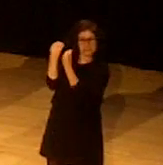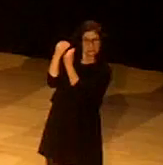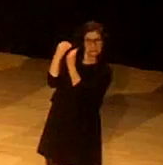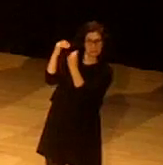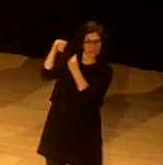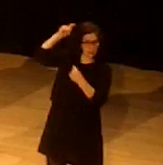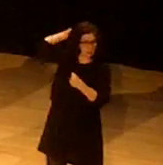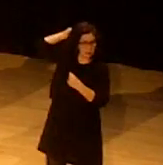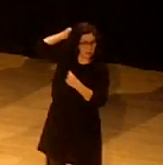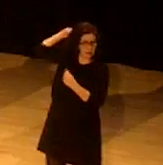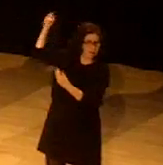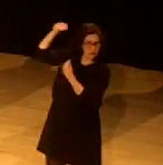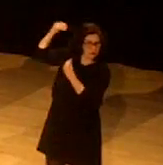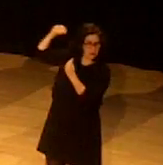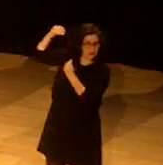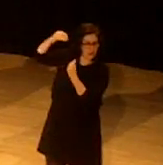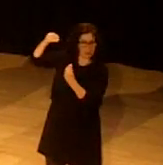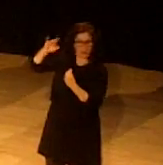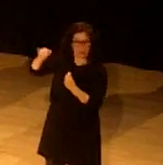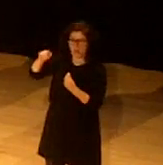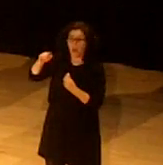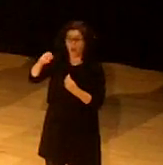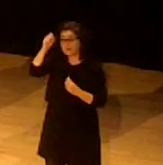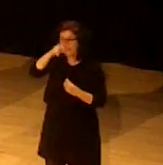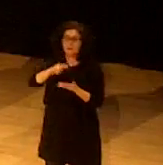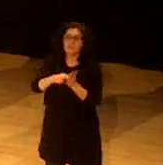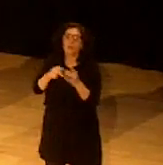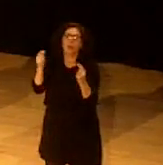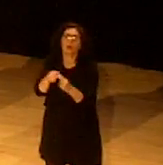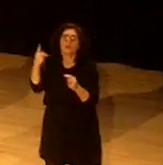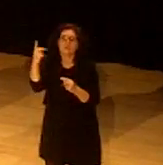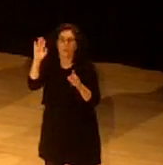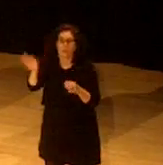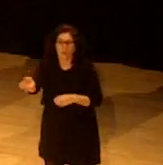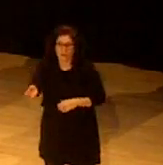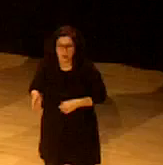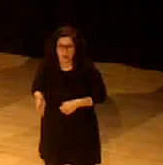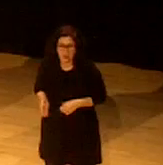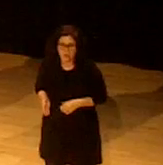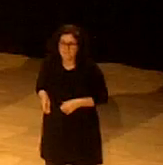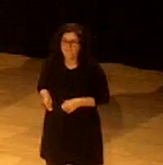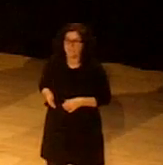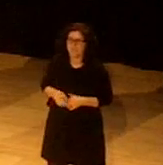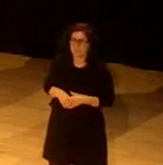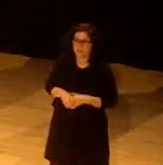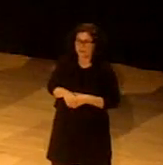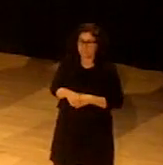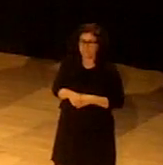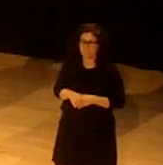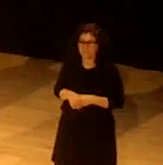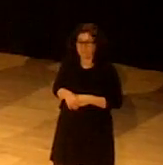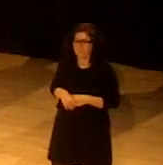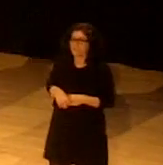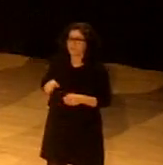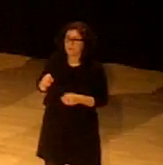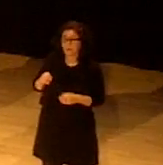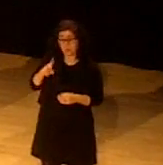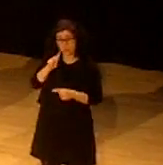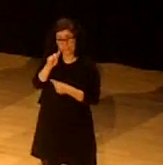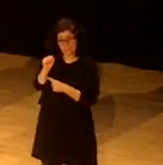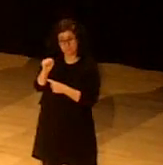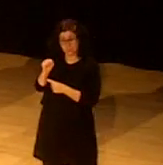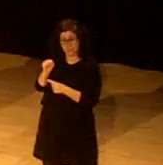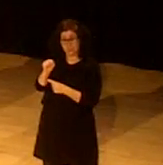And I think that I just appreciate so much what you brought to it. His disability was not his hamartia. It wasn't his tragic downfall. It was